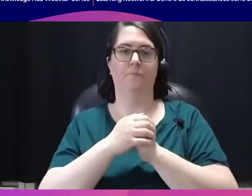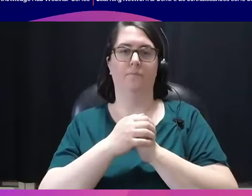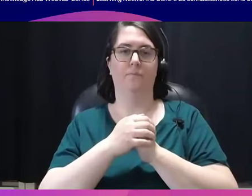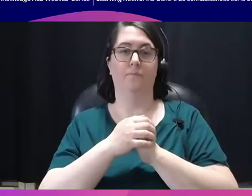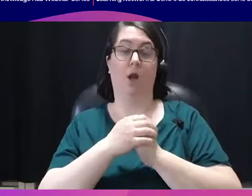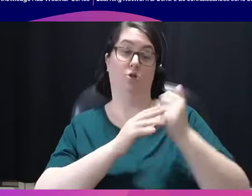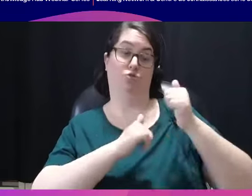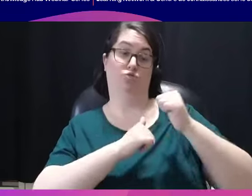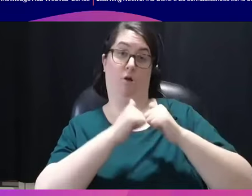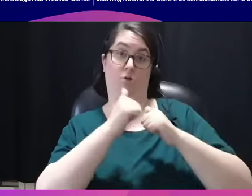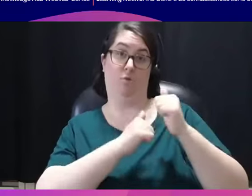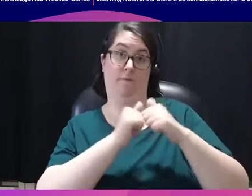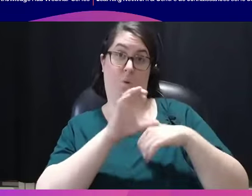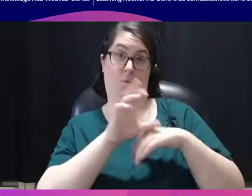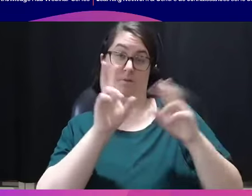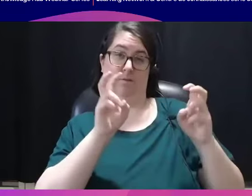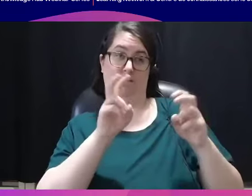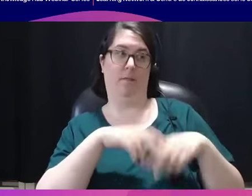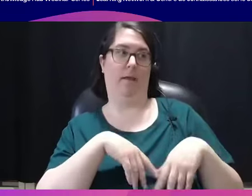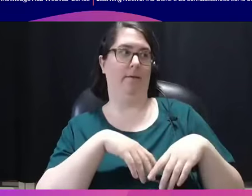structural forces like the